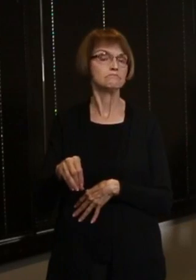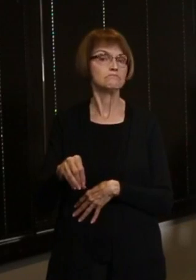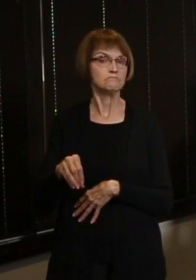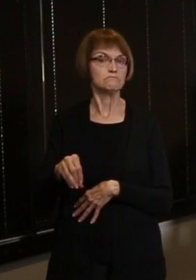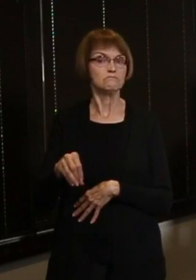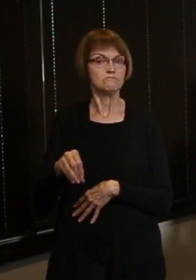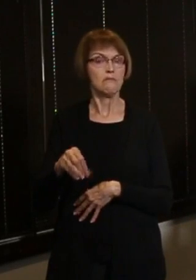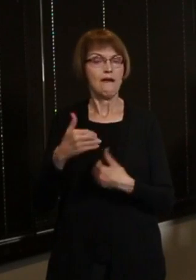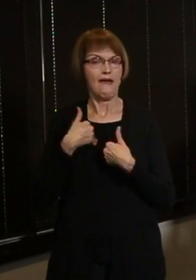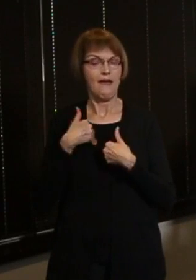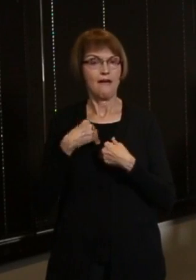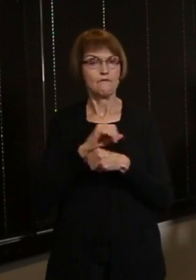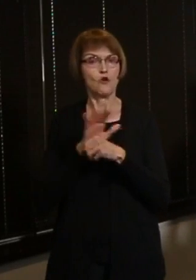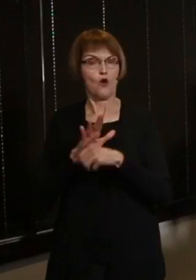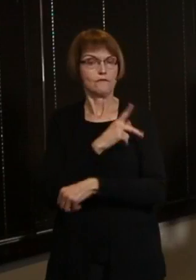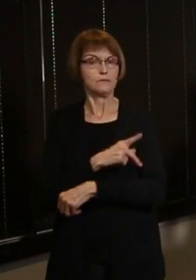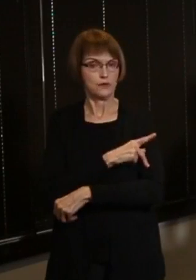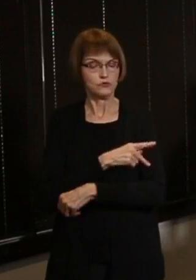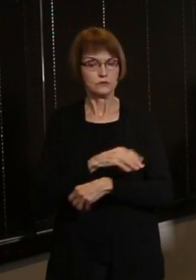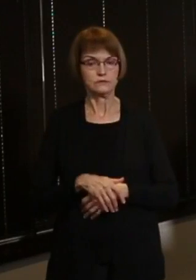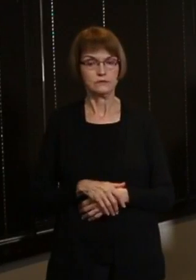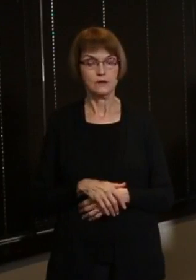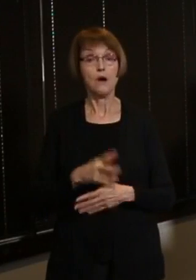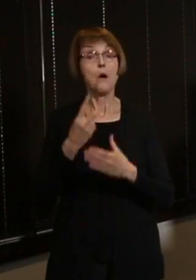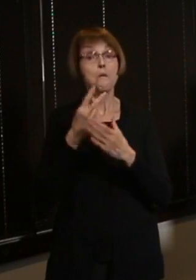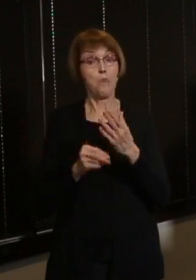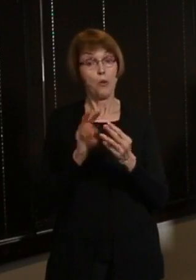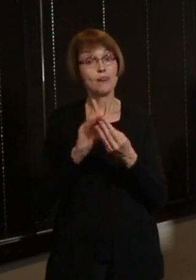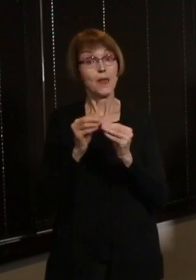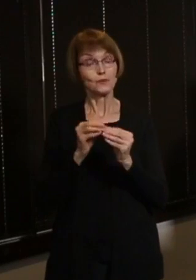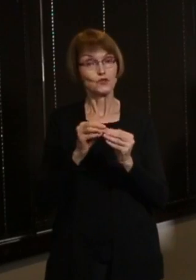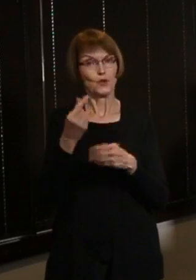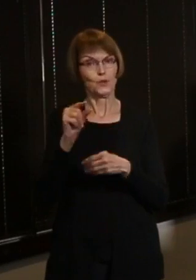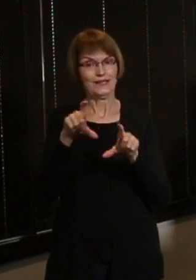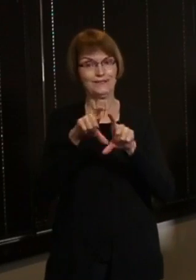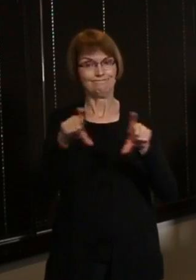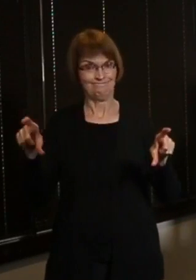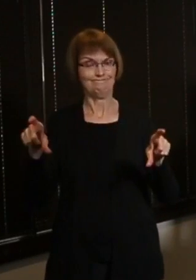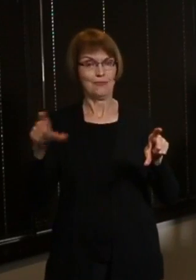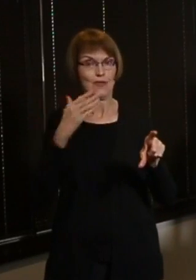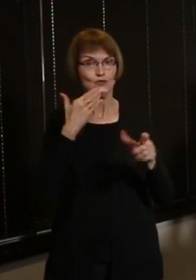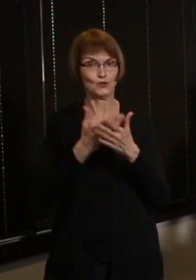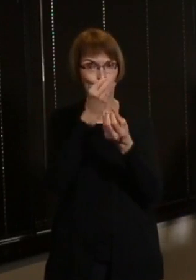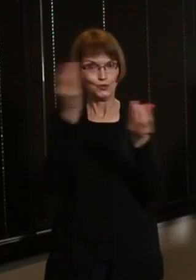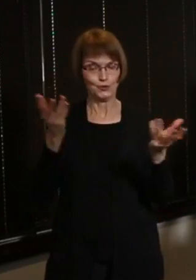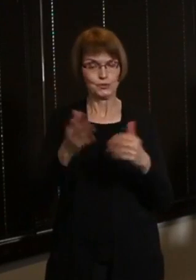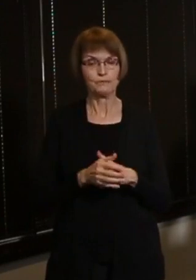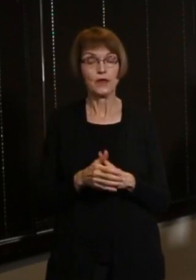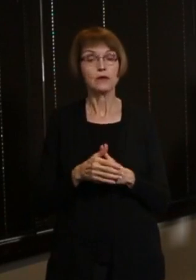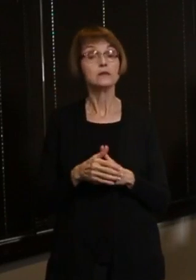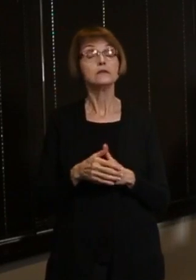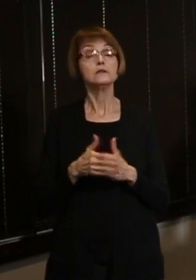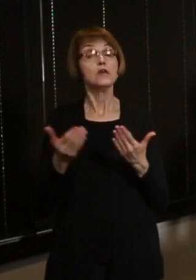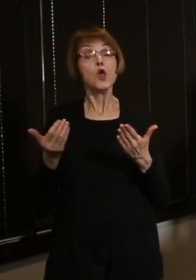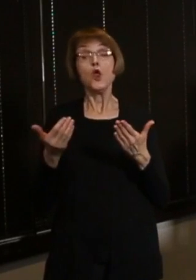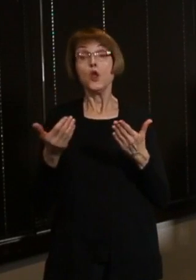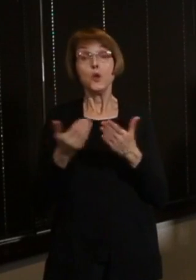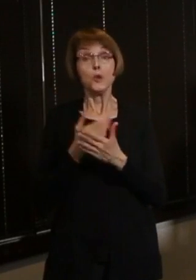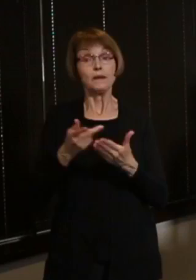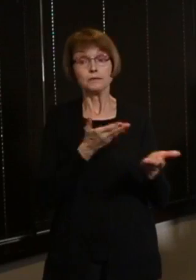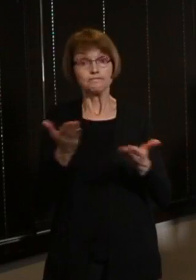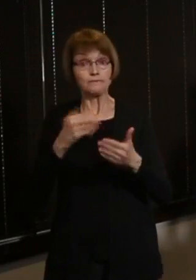COVID patients occupying ICU beds. So both in the green area, which is all good news. Our new admissions, as I